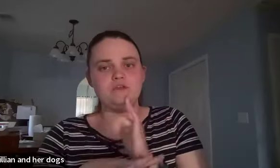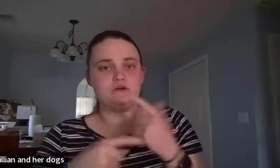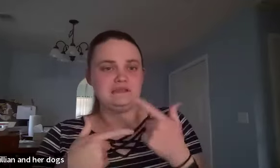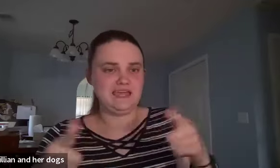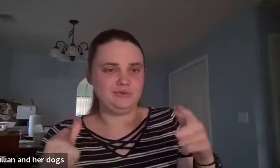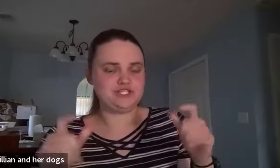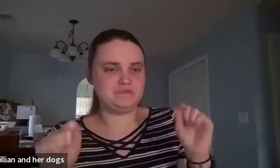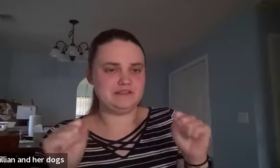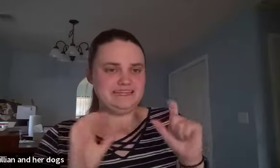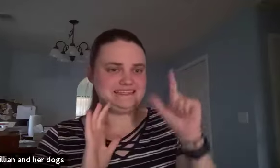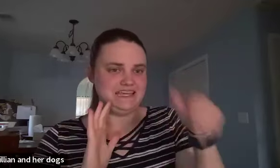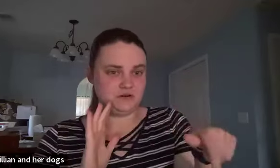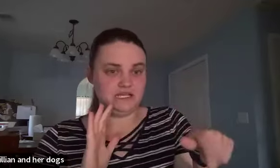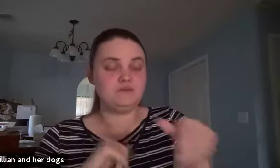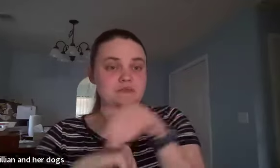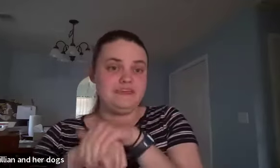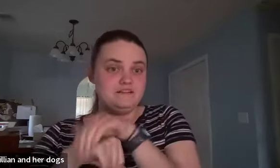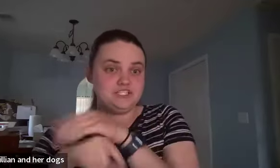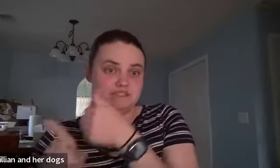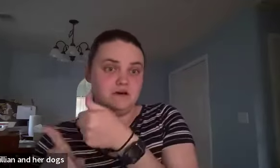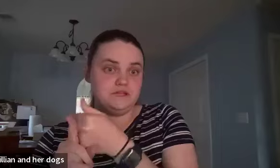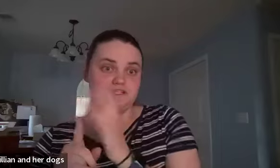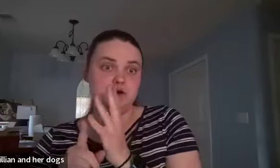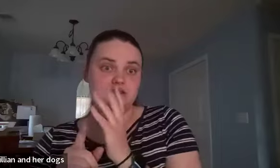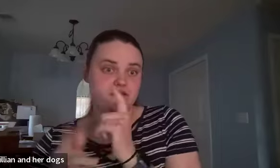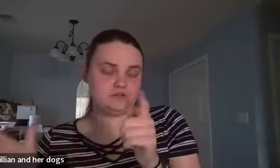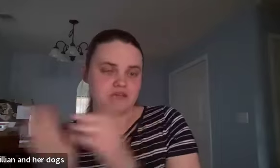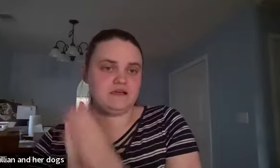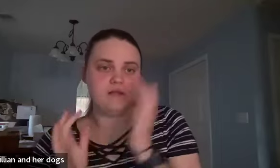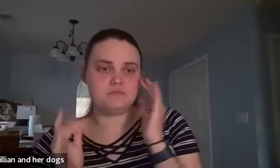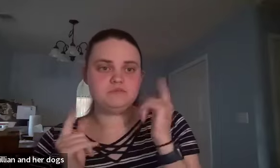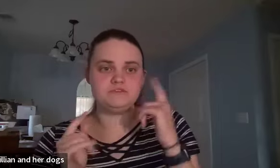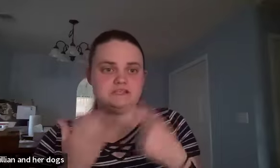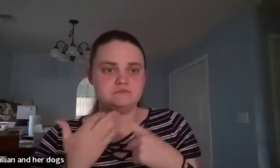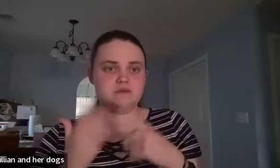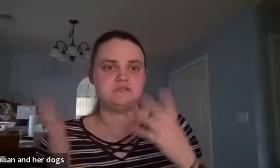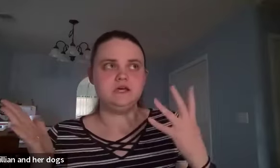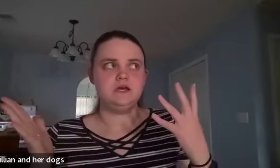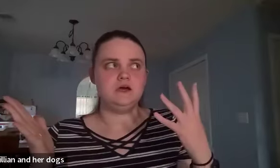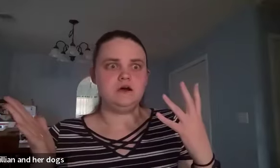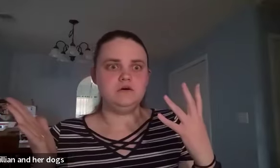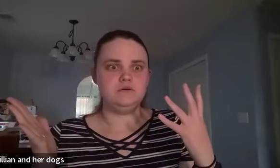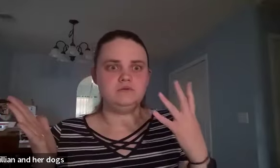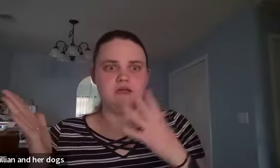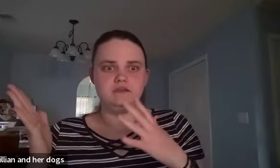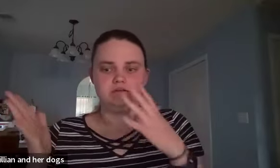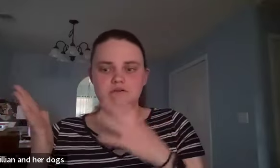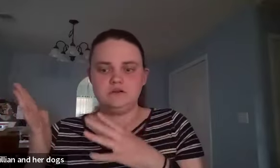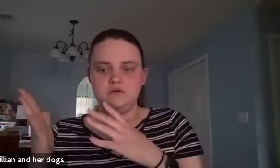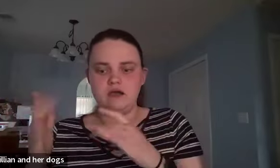with their language abilities later, even with English itself, like spoken language. I think a lot of people will think sometimes, oh, like, no,